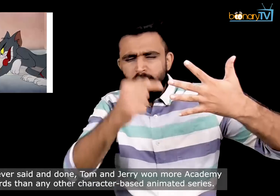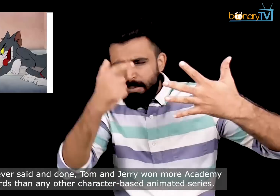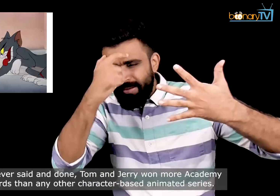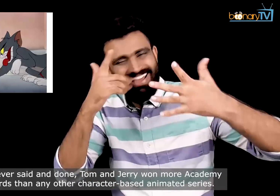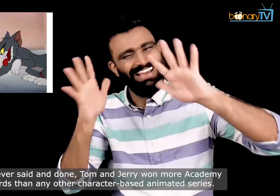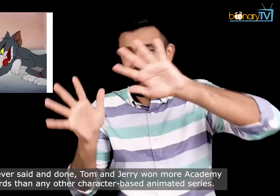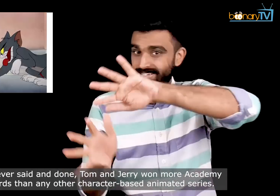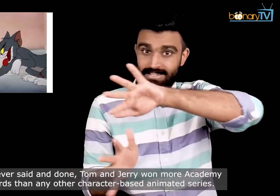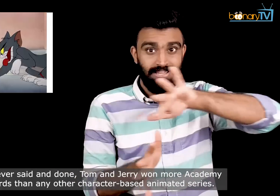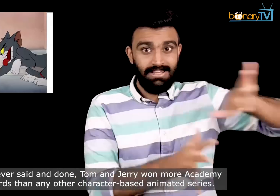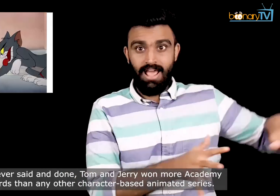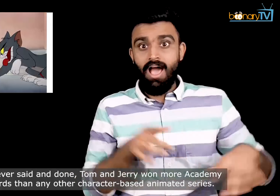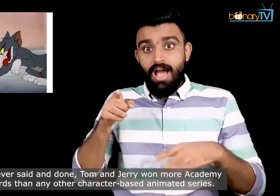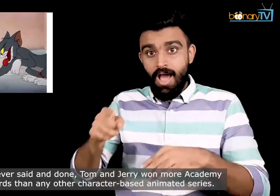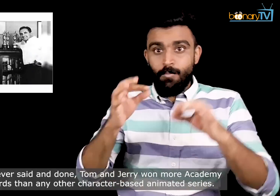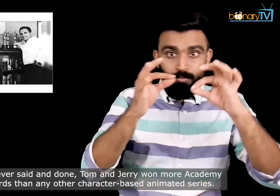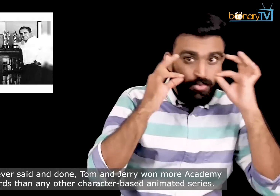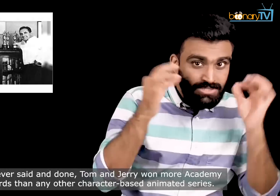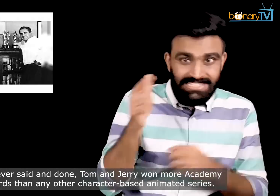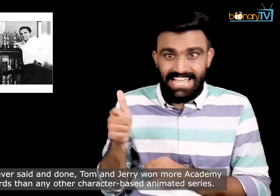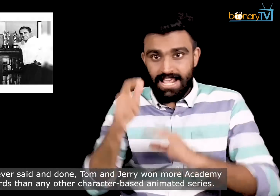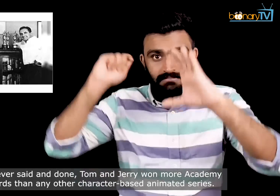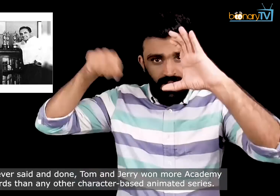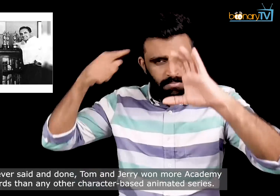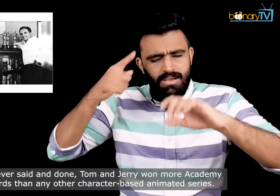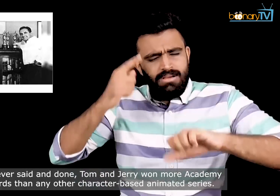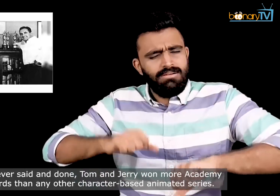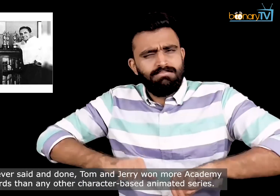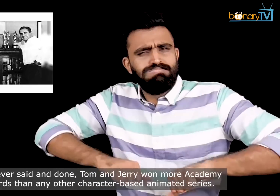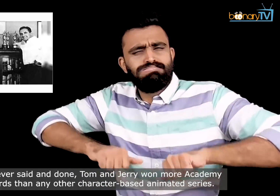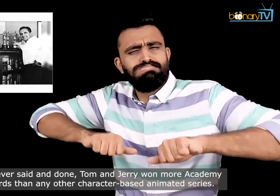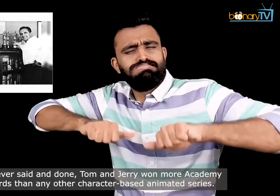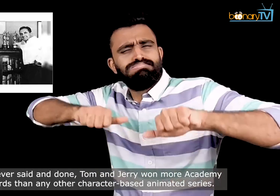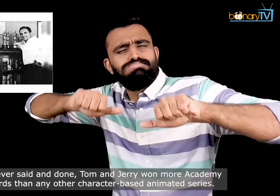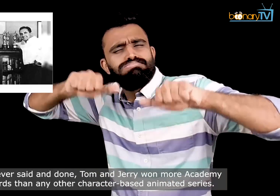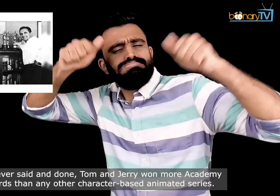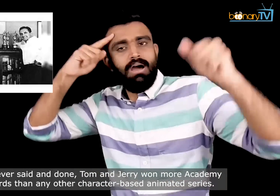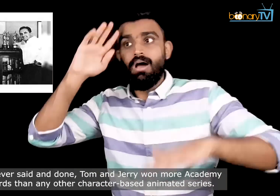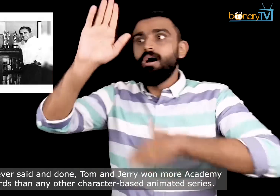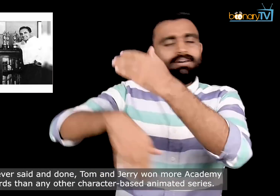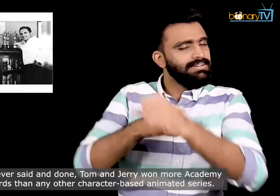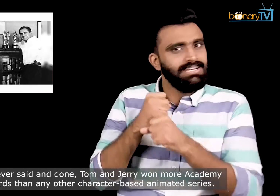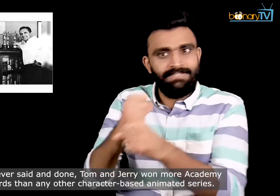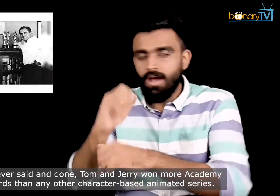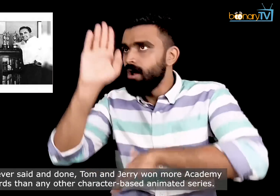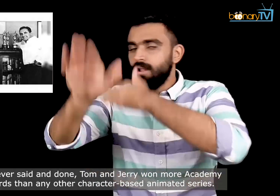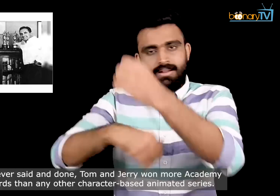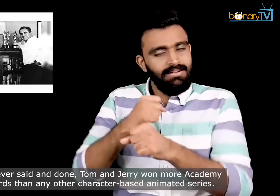cartoons won more Academy Awards than any other character-based